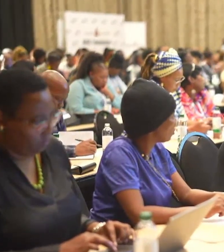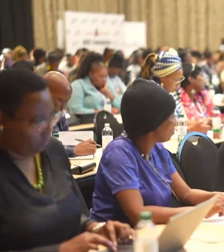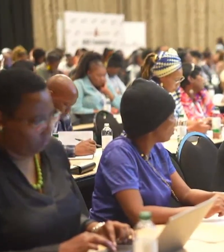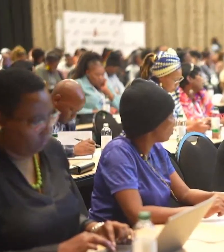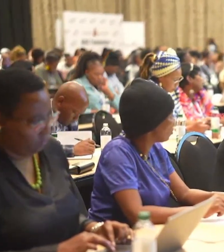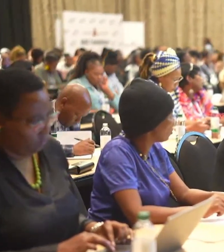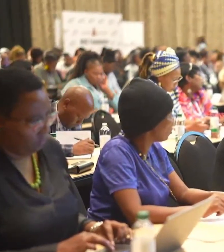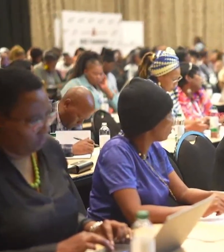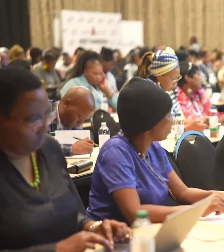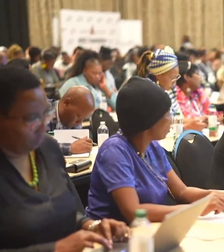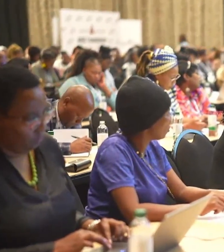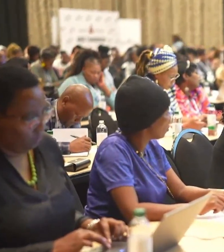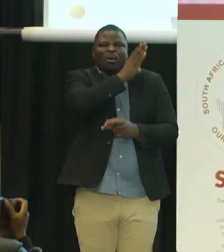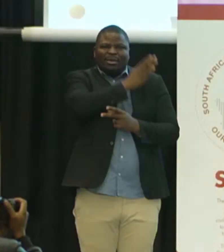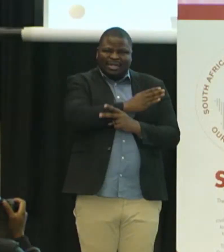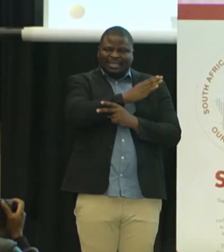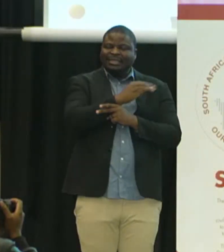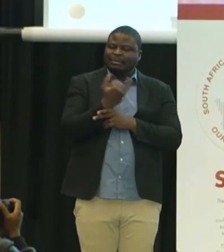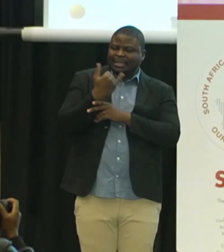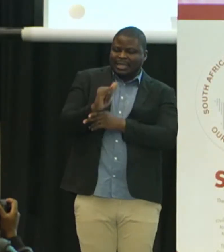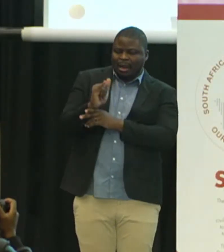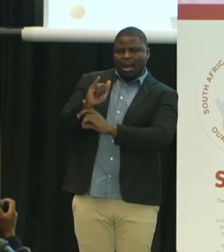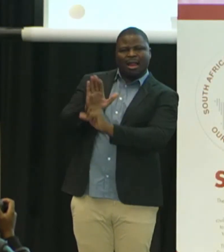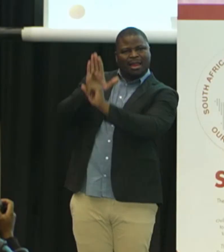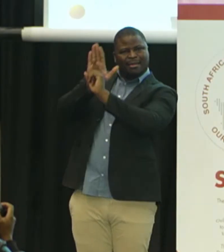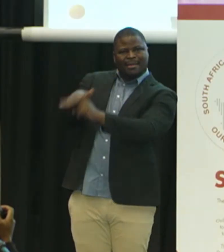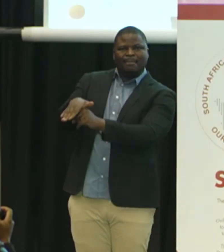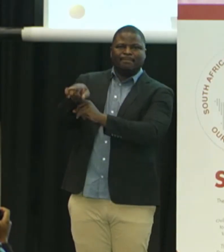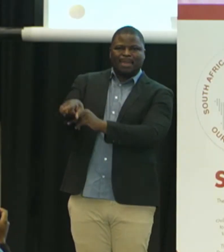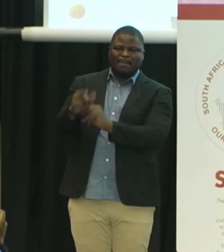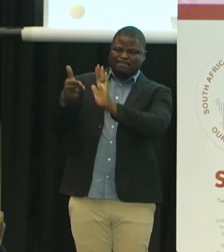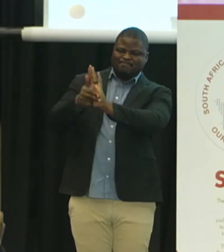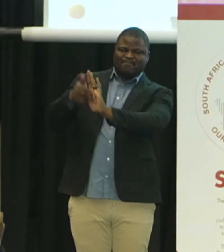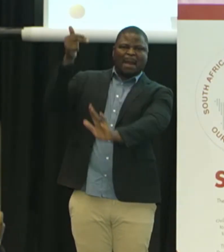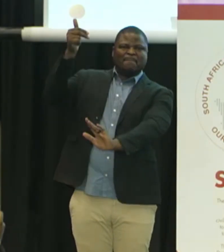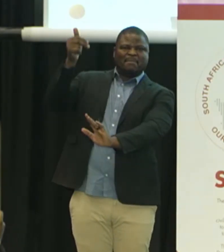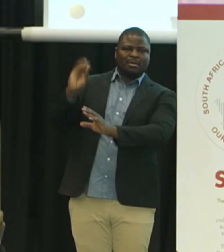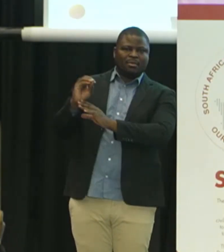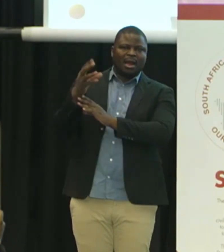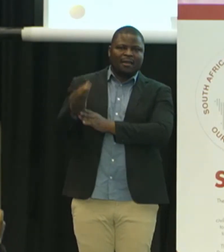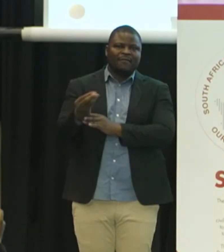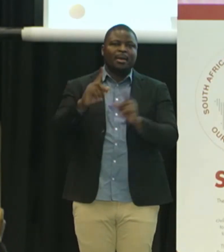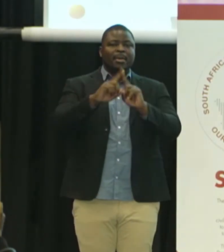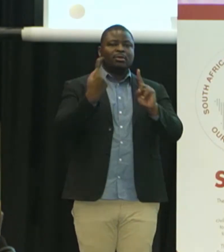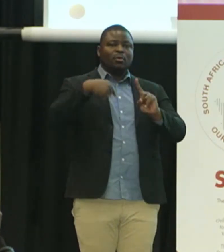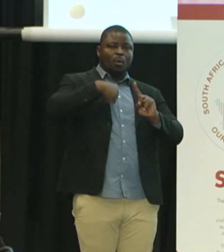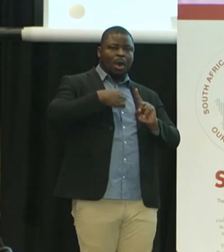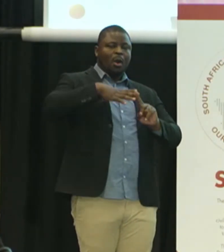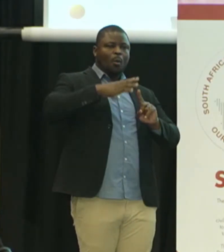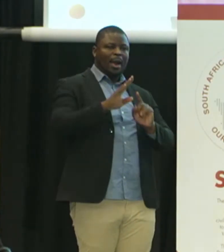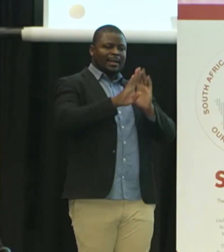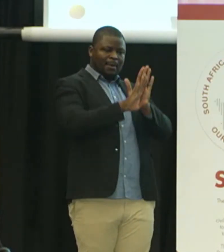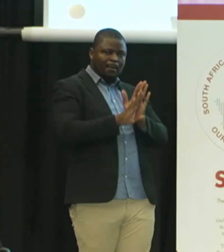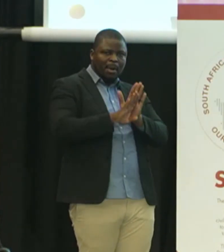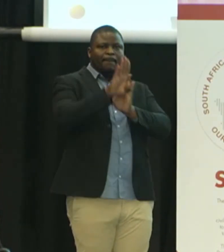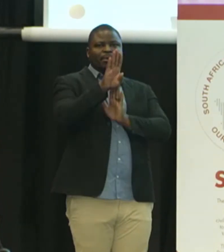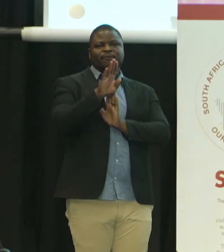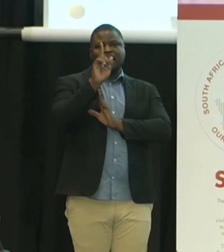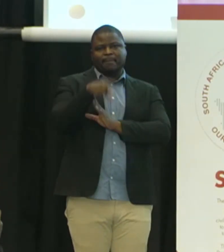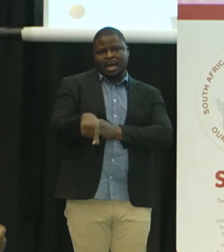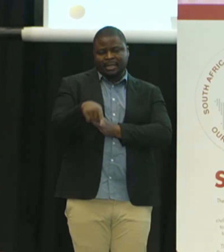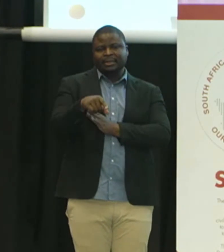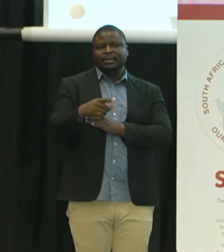we need to ensure that we improve on this intervention through